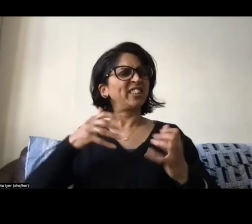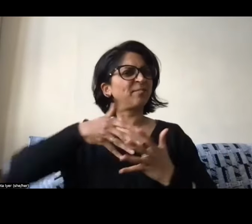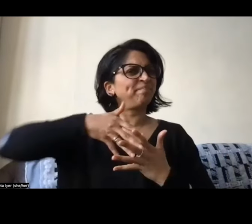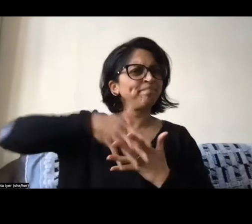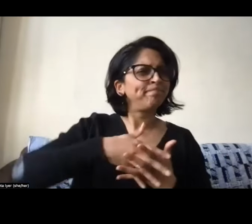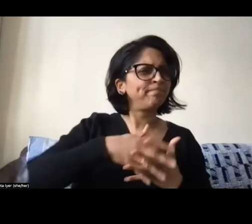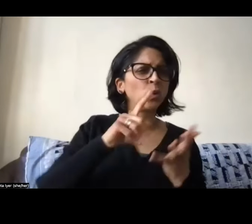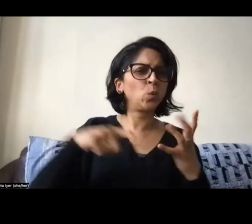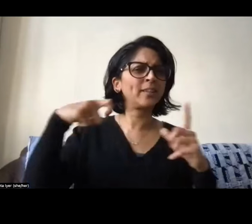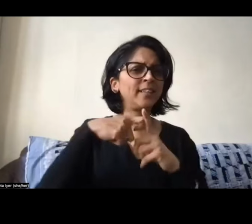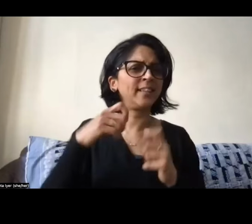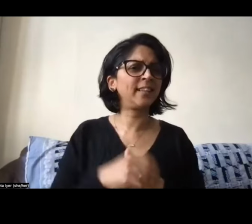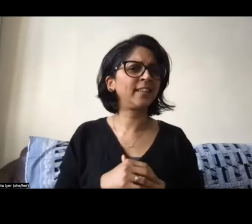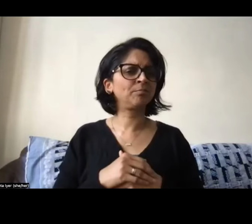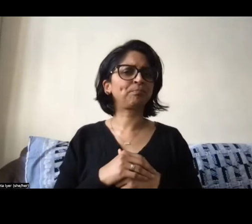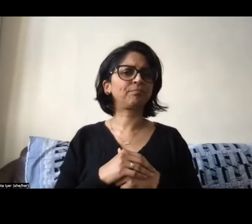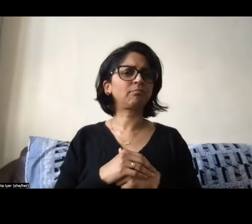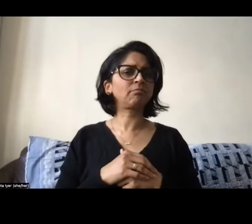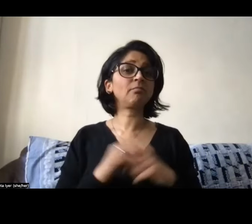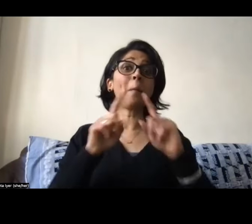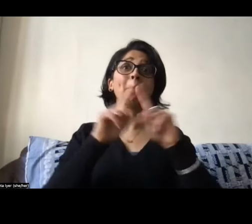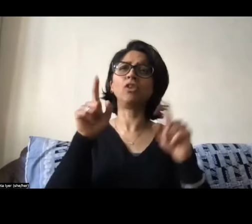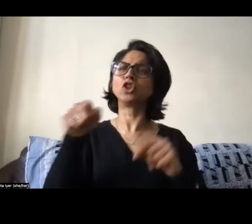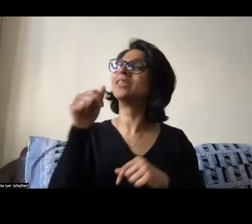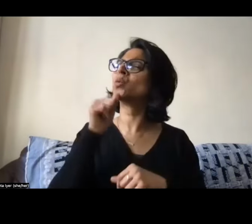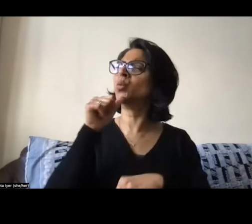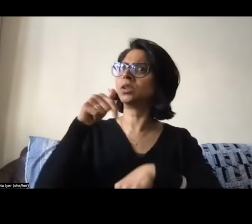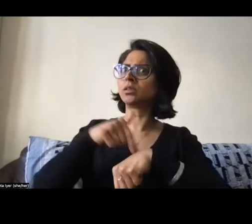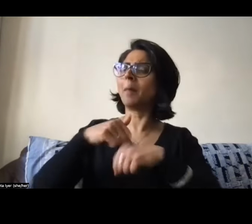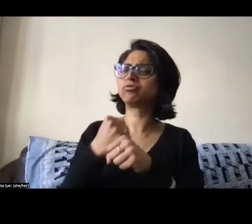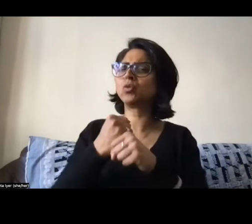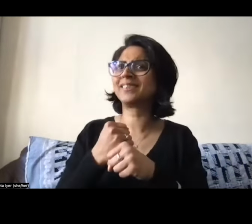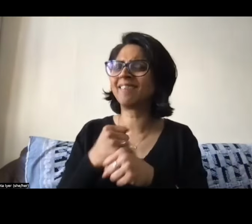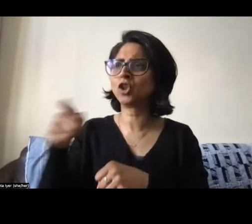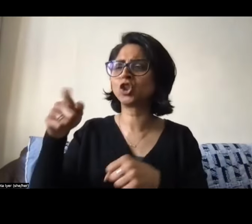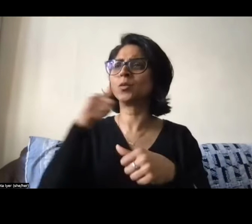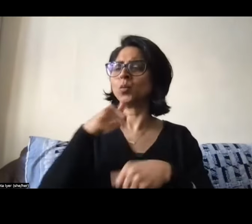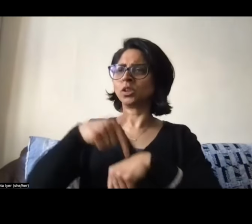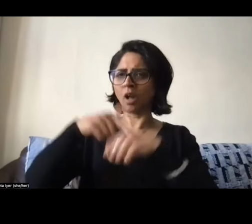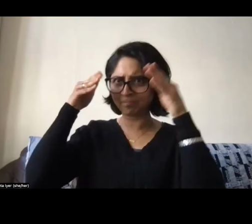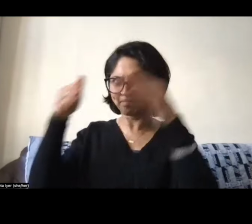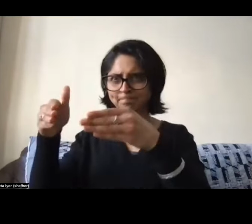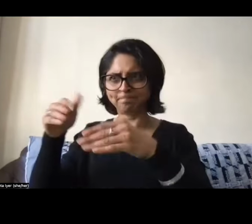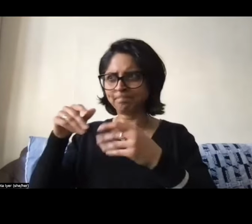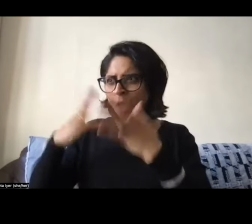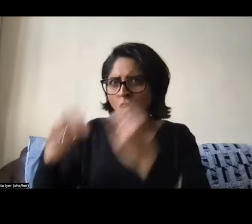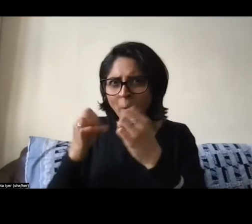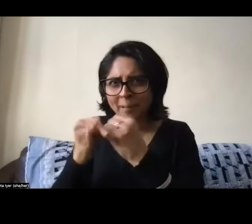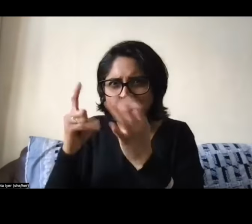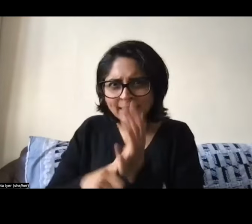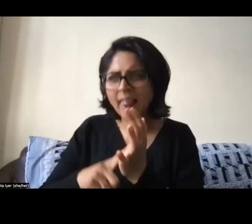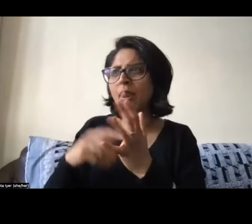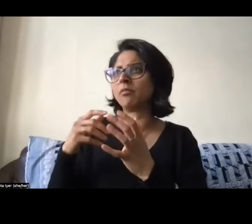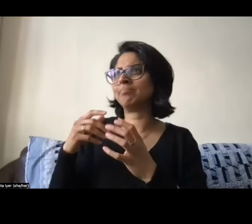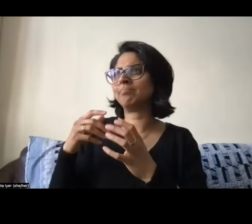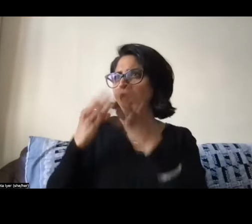home. And therefore they felt they hadn't really embedded themselves in the UK. They weren't really settled here. Others felt it was